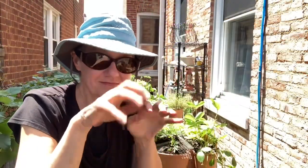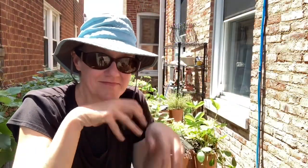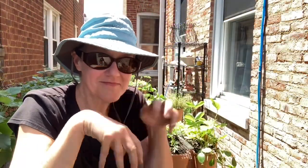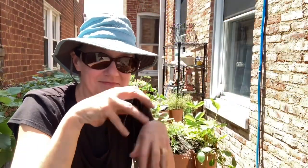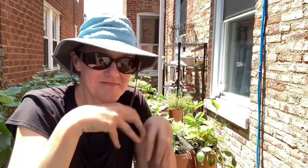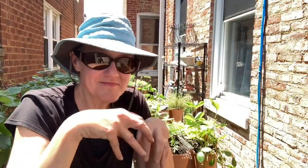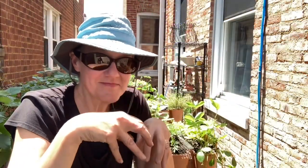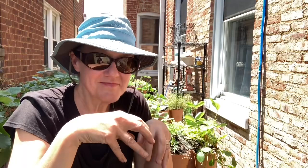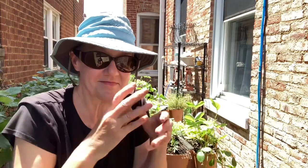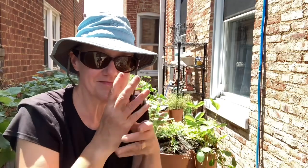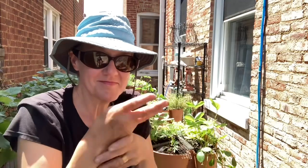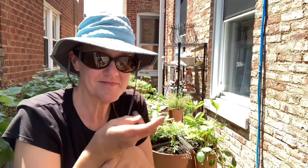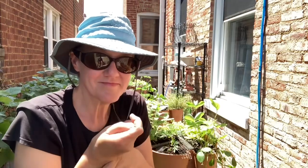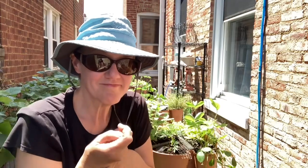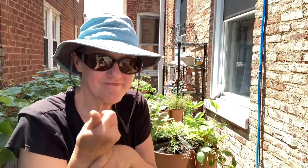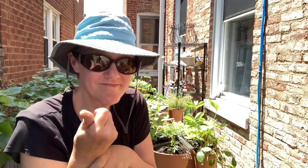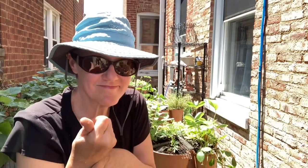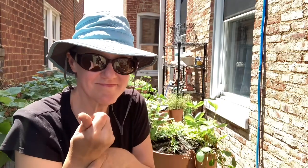Squirrels will dig in these green stalks